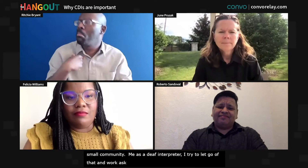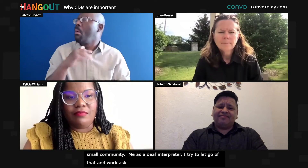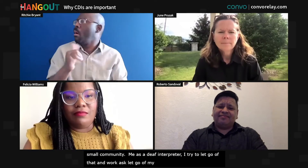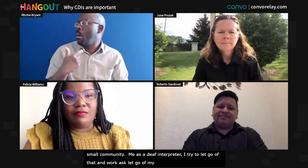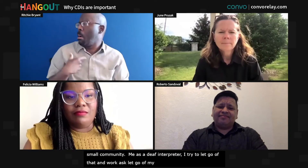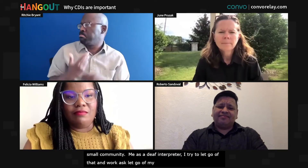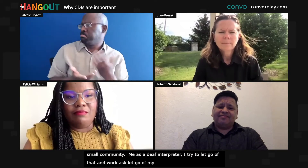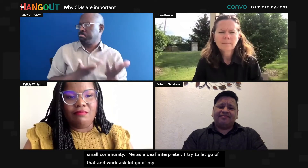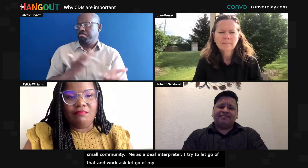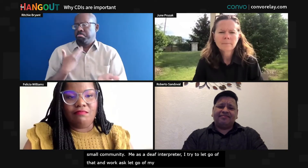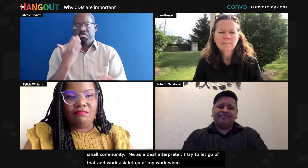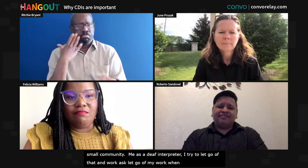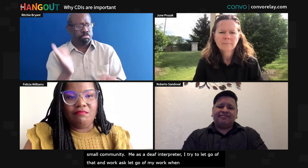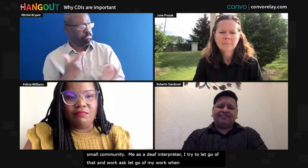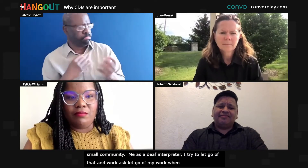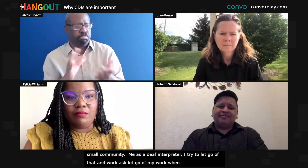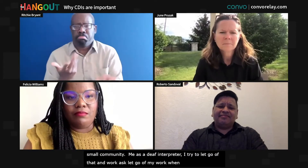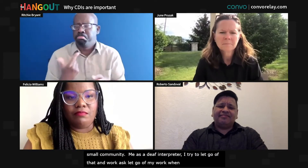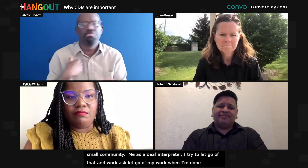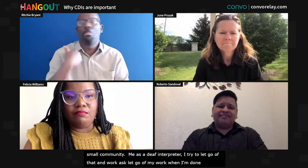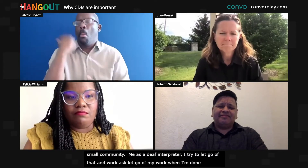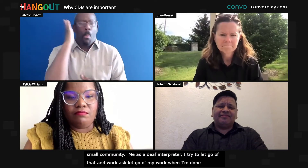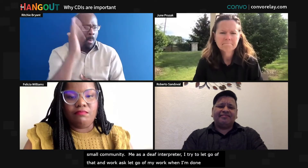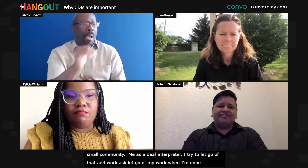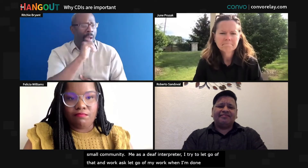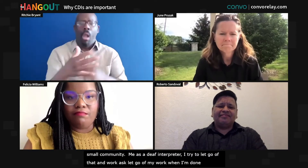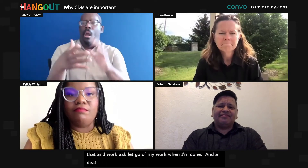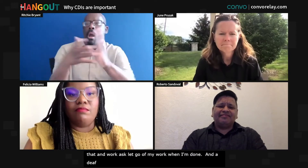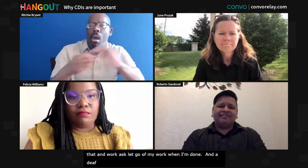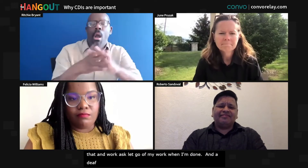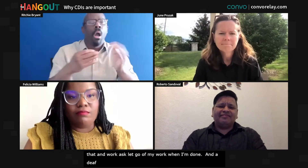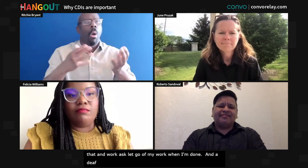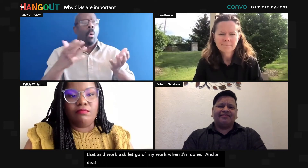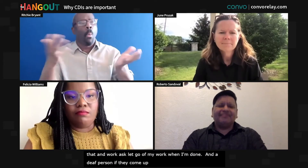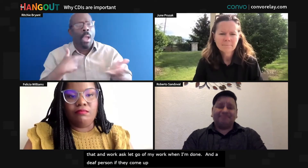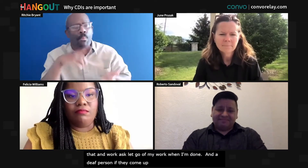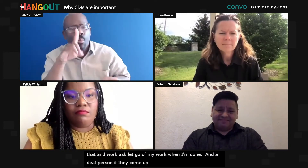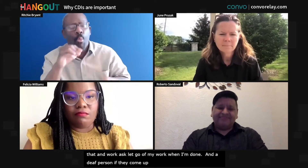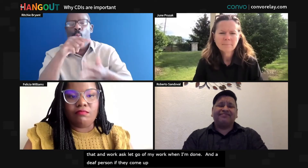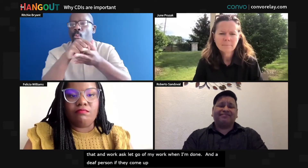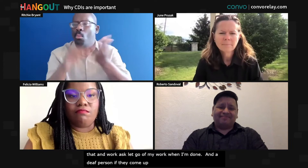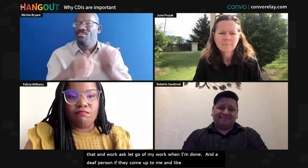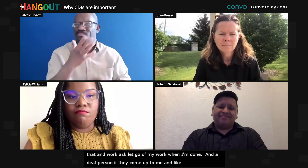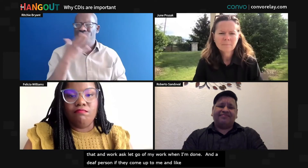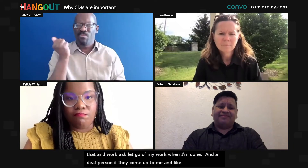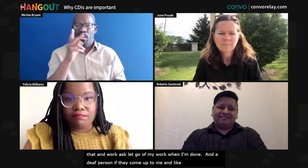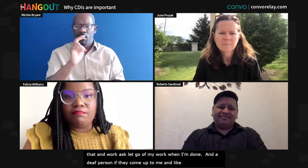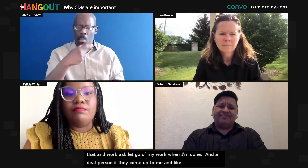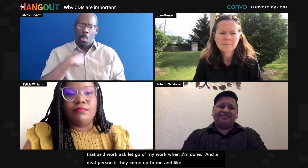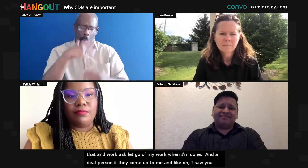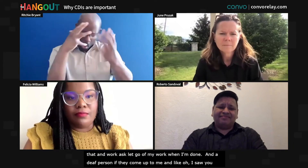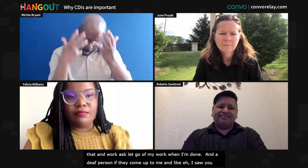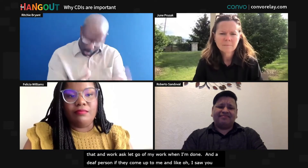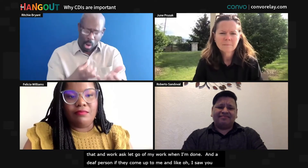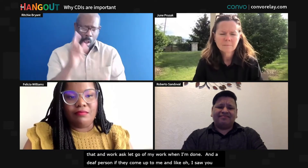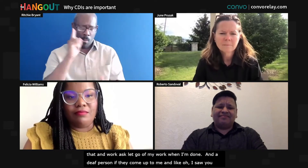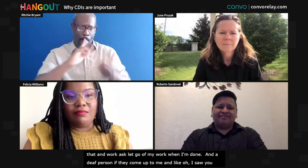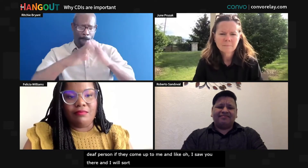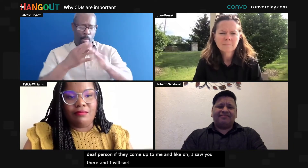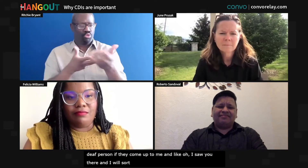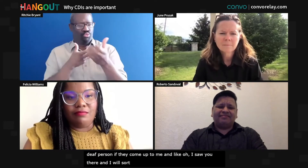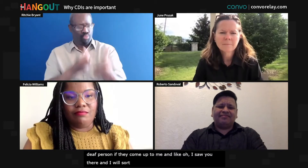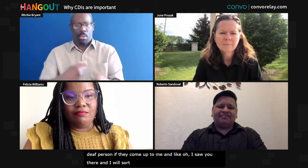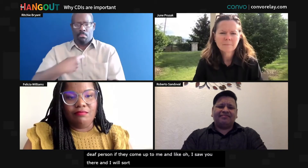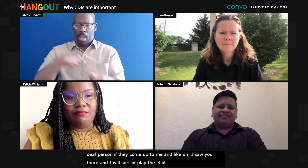And a deaf person, if they come up to me afterwards and they're like, oh, I saw you there, and I'll sort of play the idiot and play like I